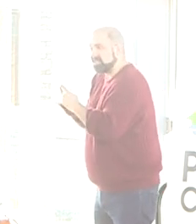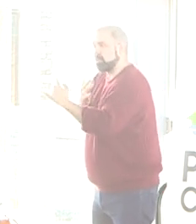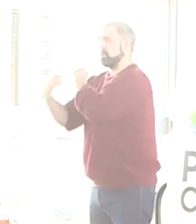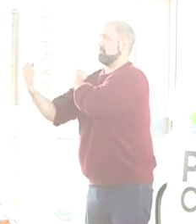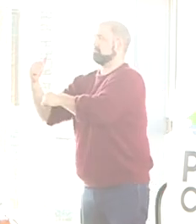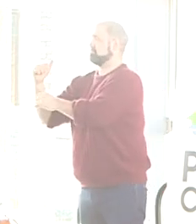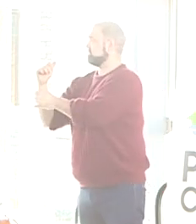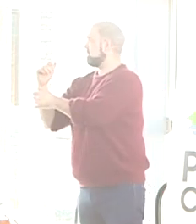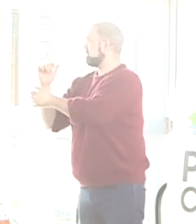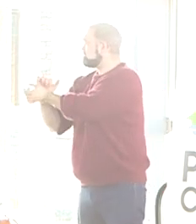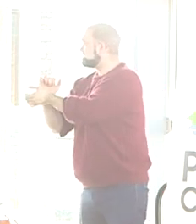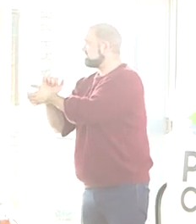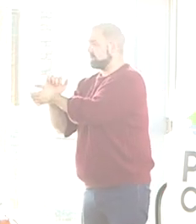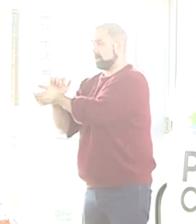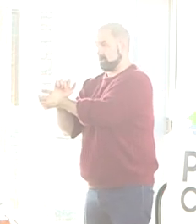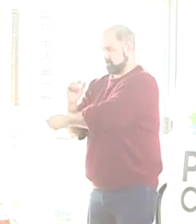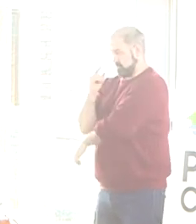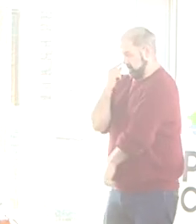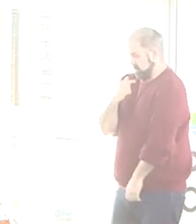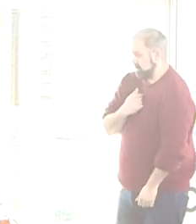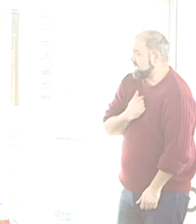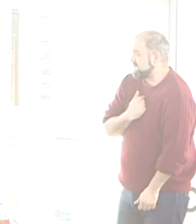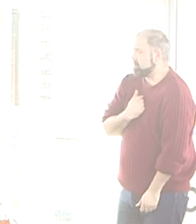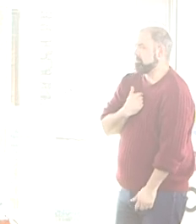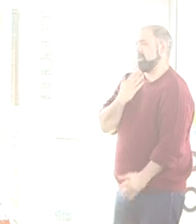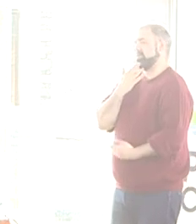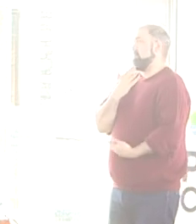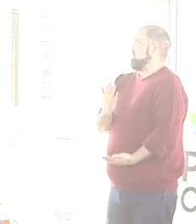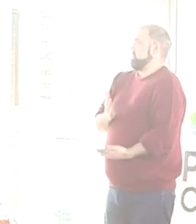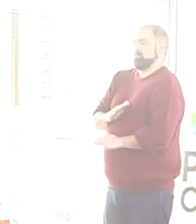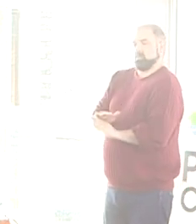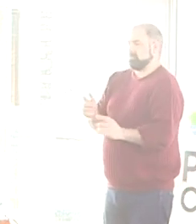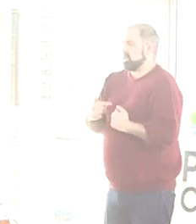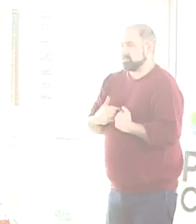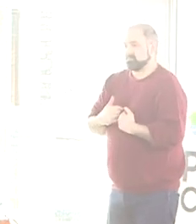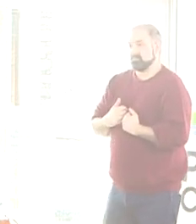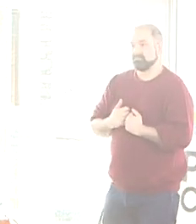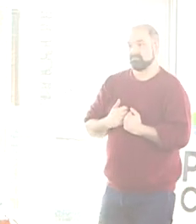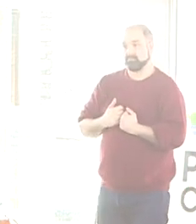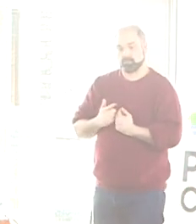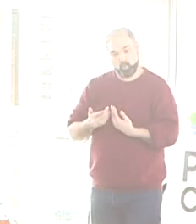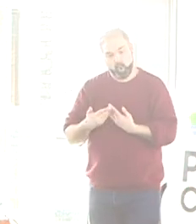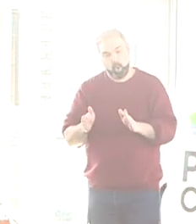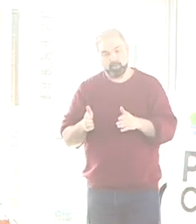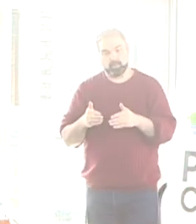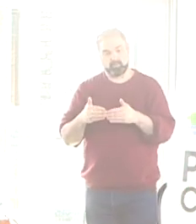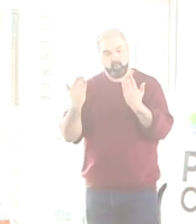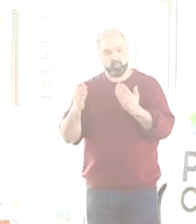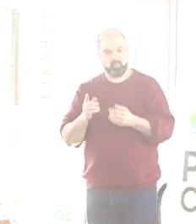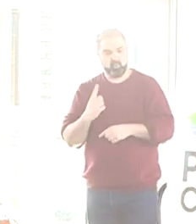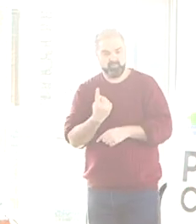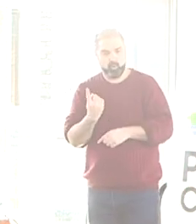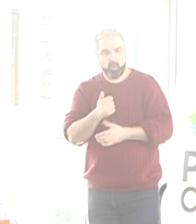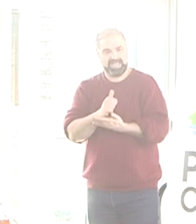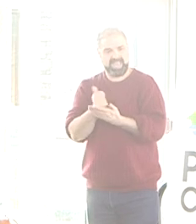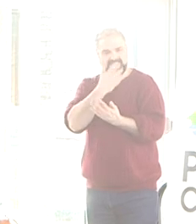up. And it could have been me, but thankfully it wasn't. So you opened the door for gay teenagers, and